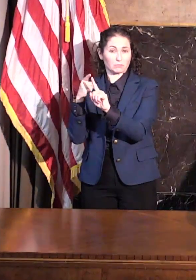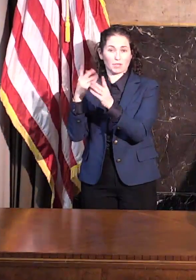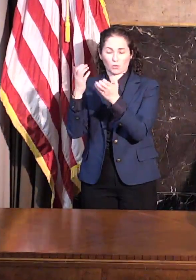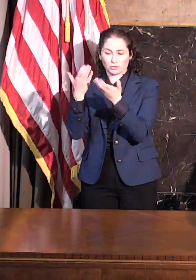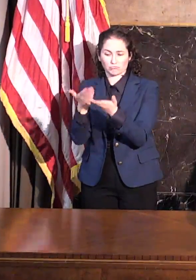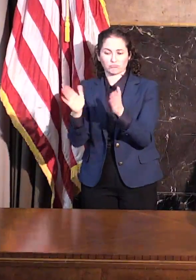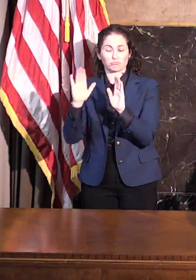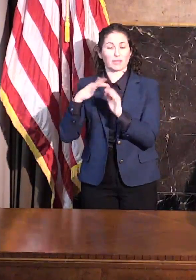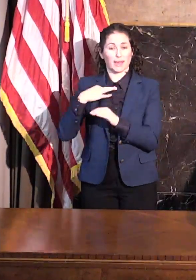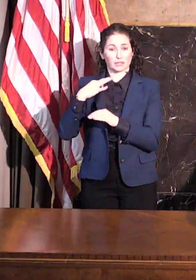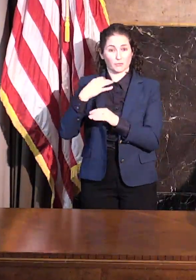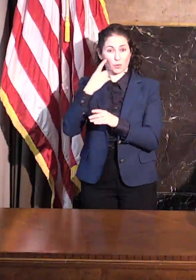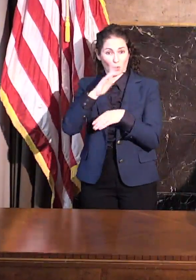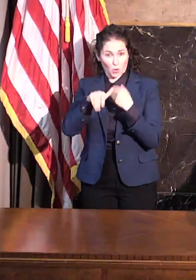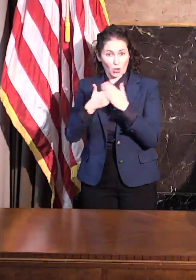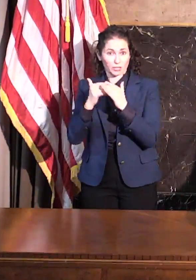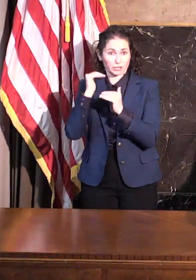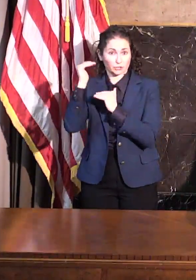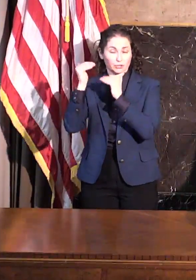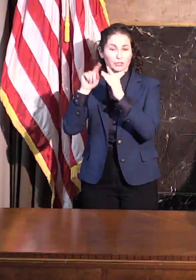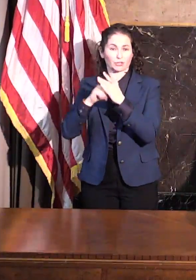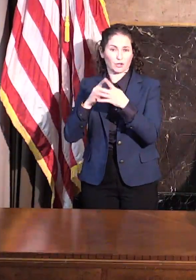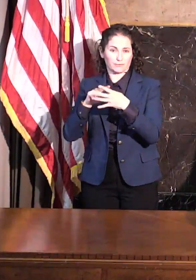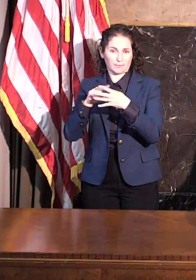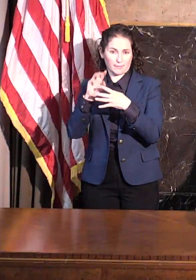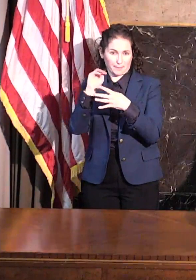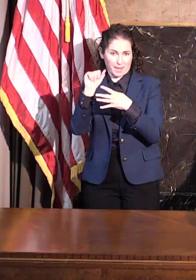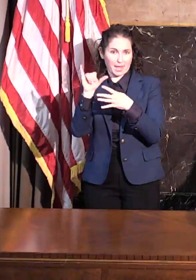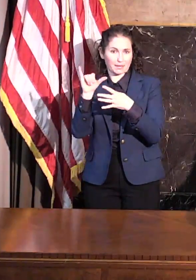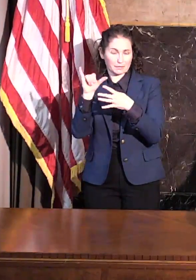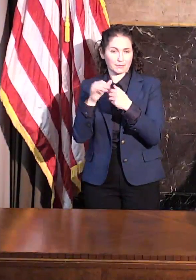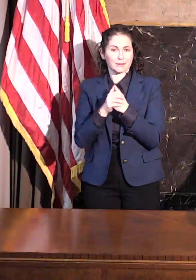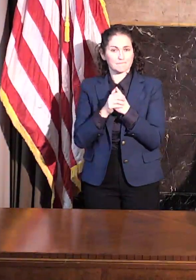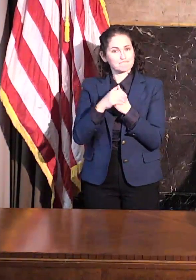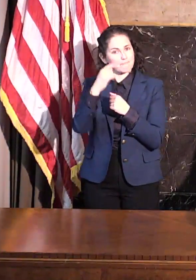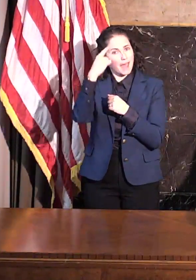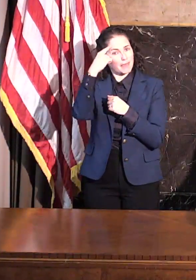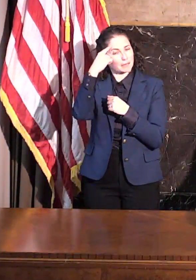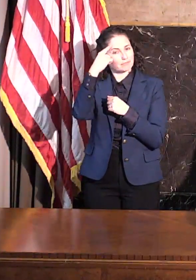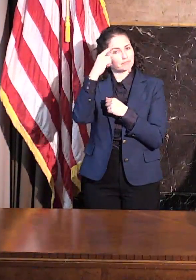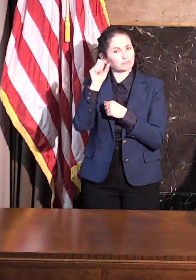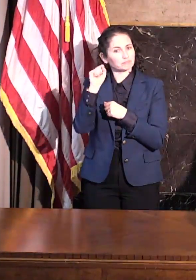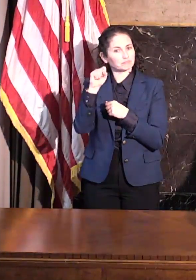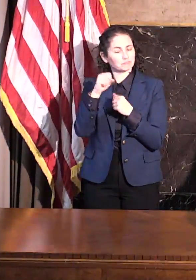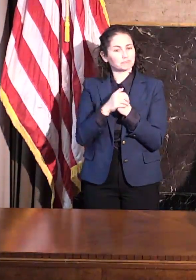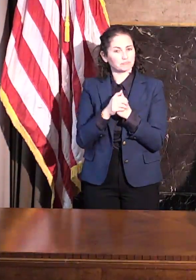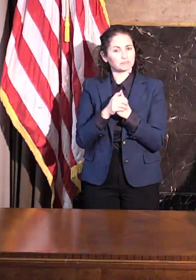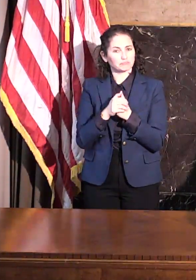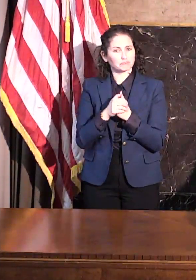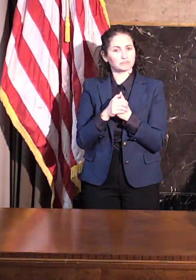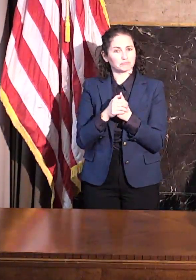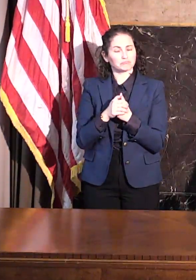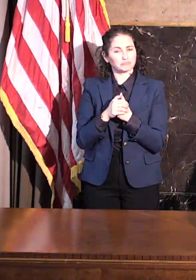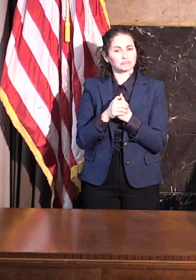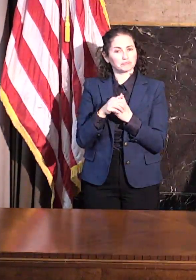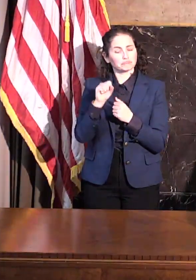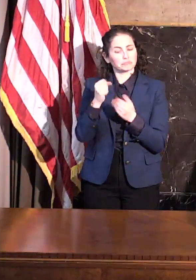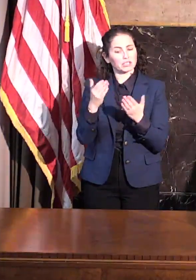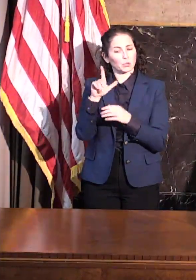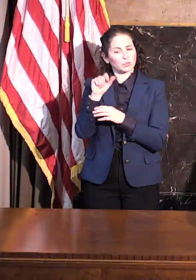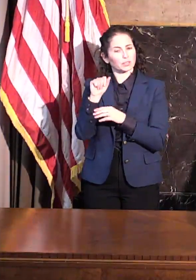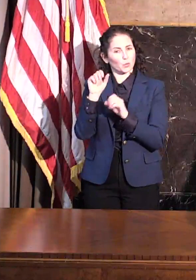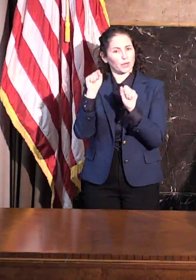will be the next expansion of eligibility. We know, and you know, that President Biden